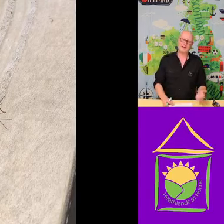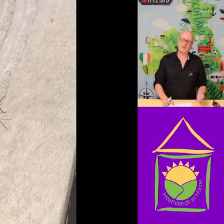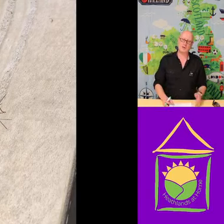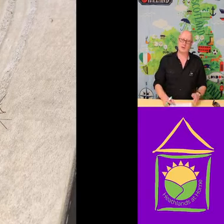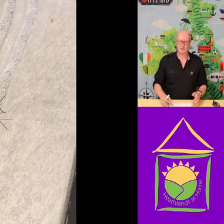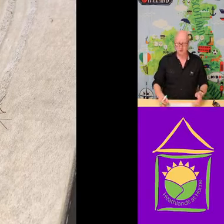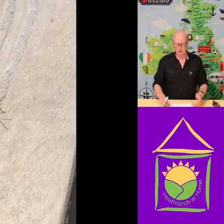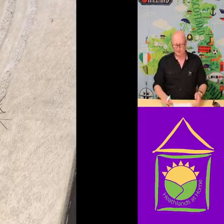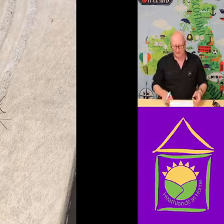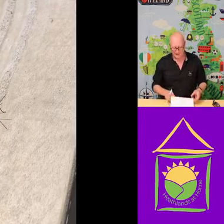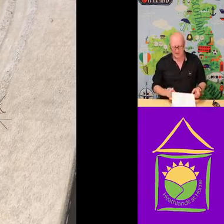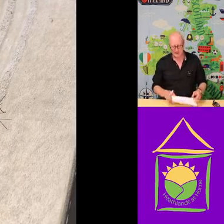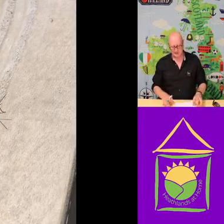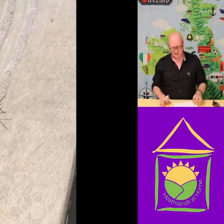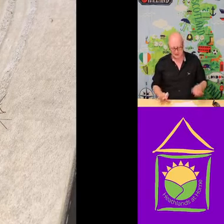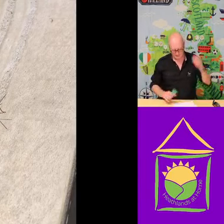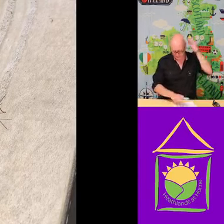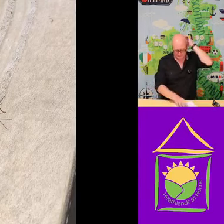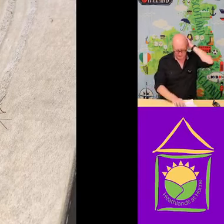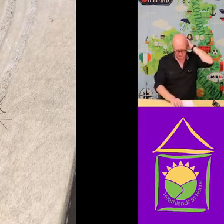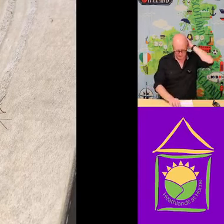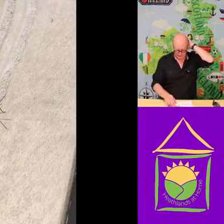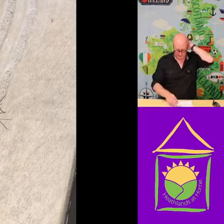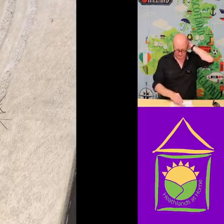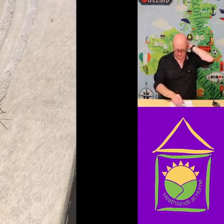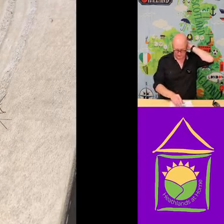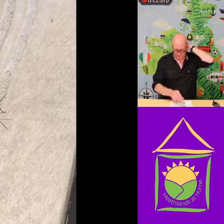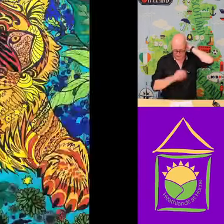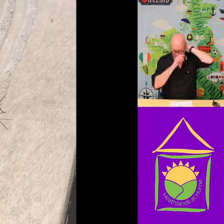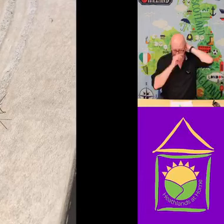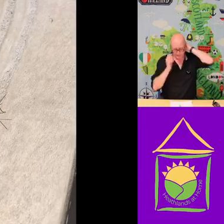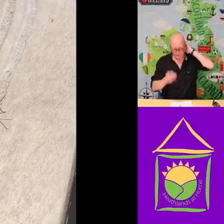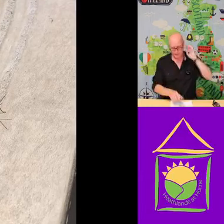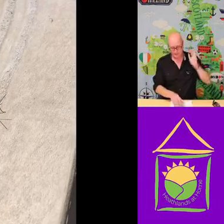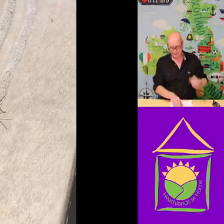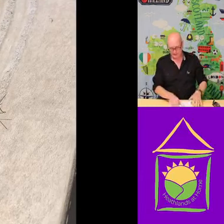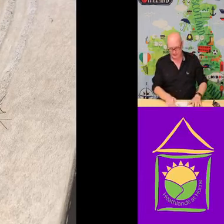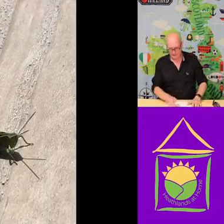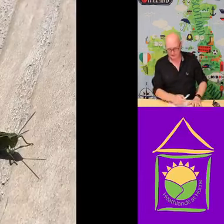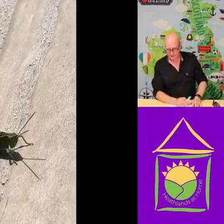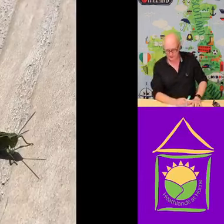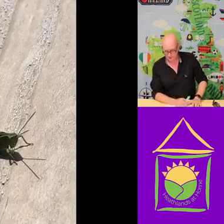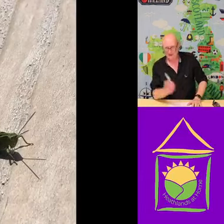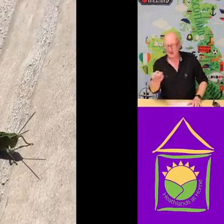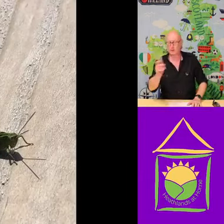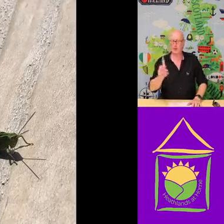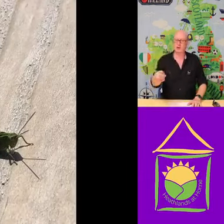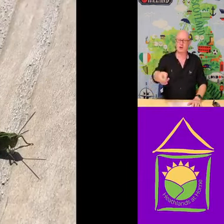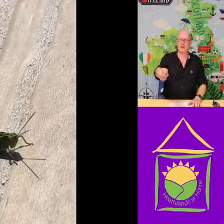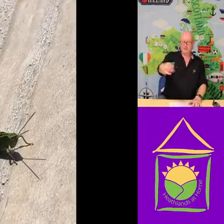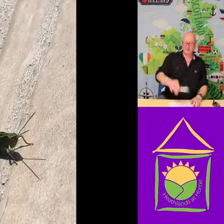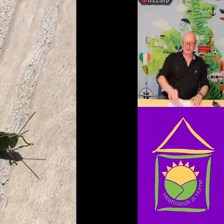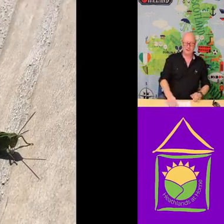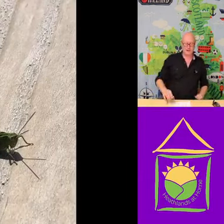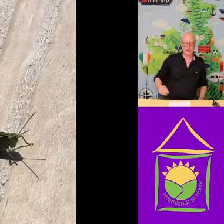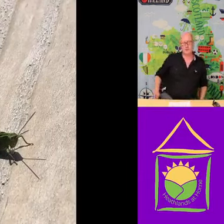grasshopper. So apparently yesterday, I think it was in the I think there's a glossop here as well. I can get to the next. Right, here we go. So, leave it there. So